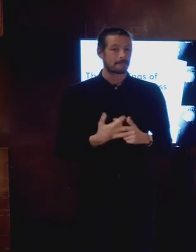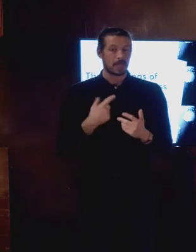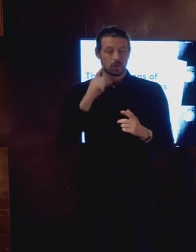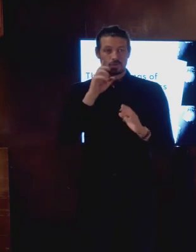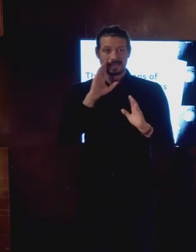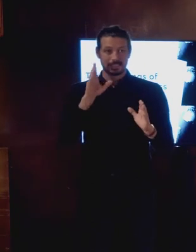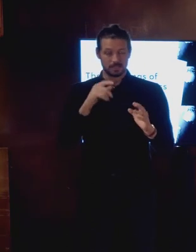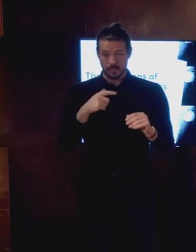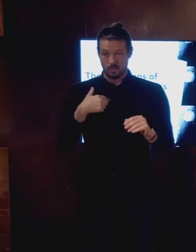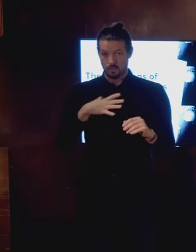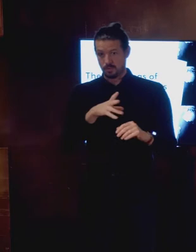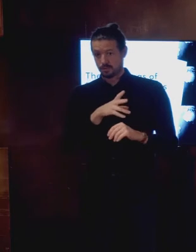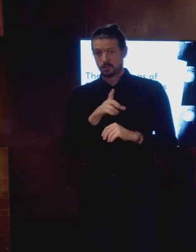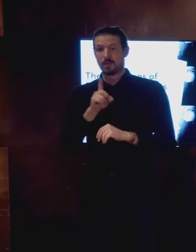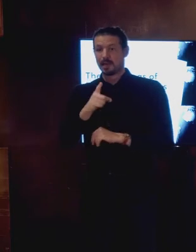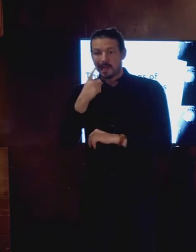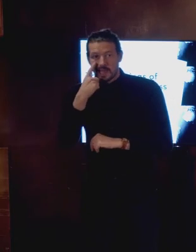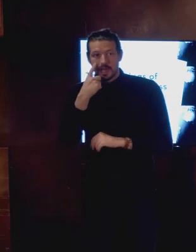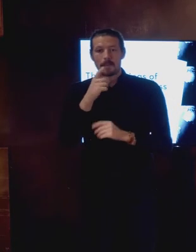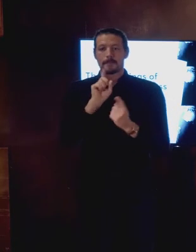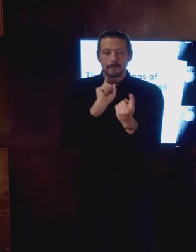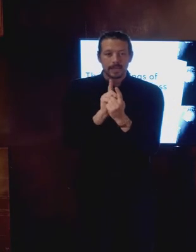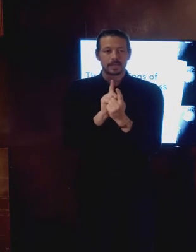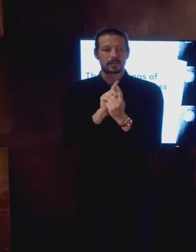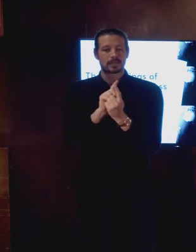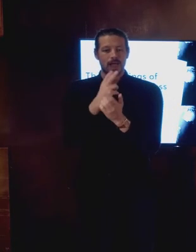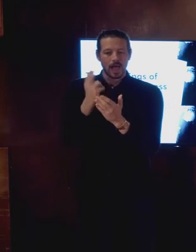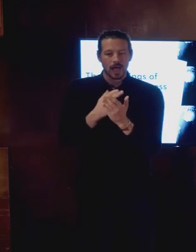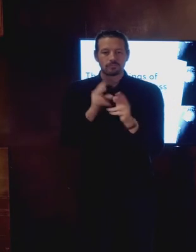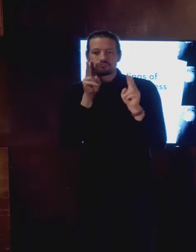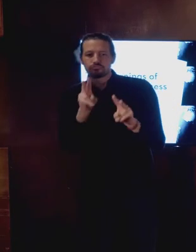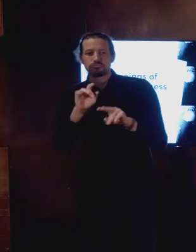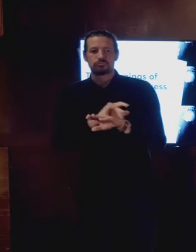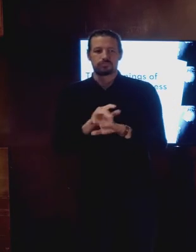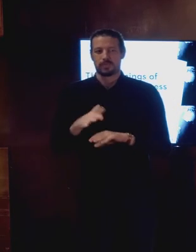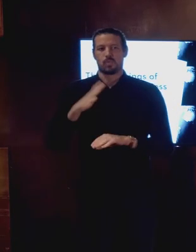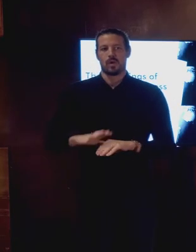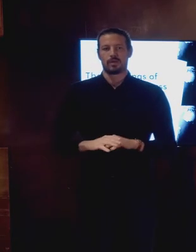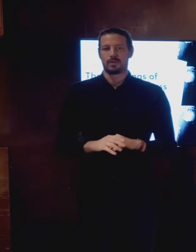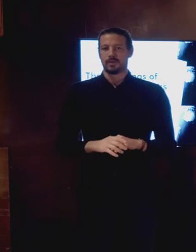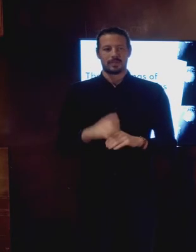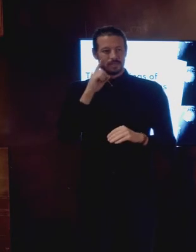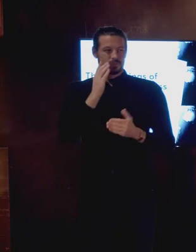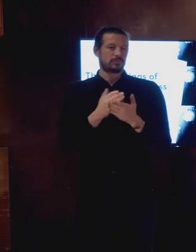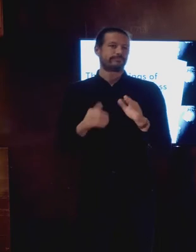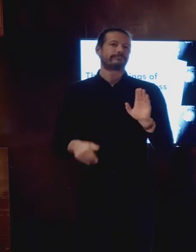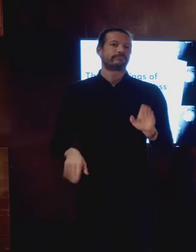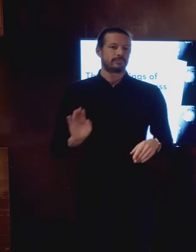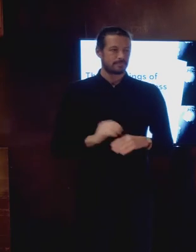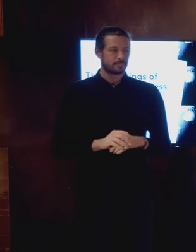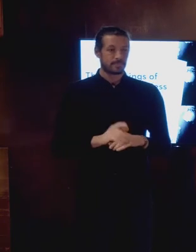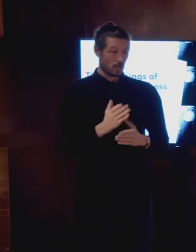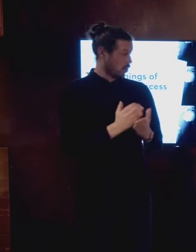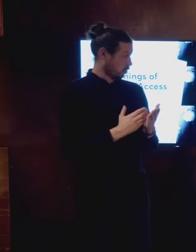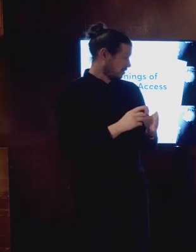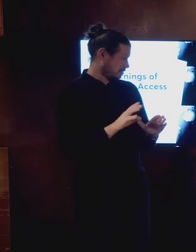I want to go there. I want to go and meet the artists and see their productions. It just looks fantastic. So it's, you know, a course very much